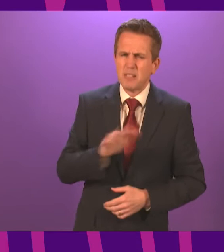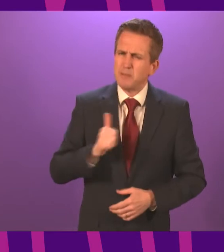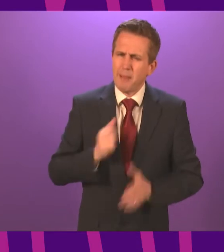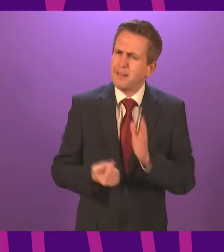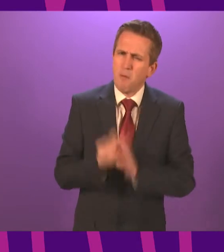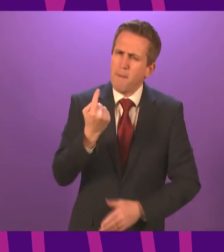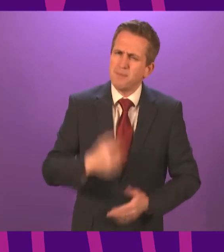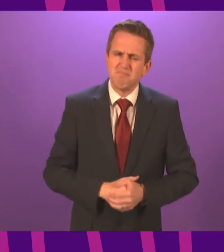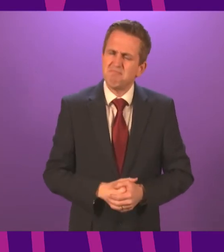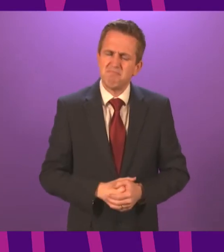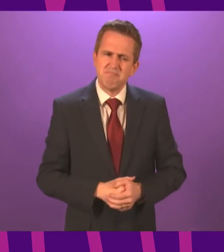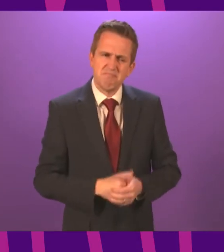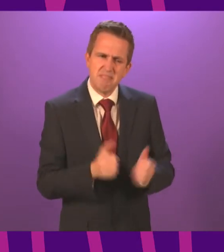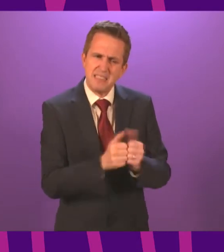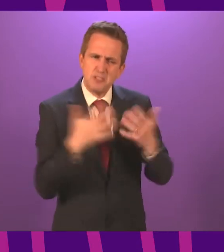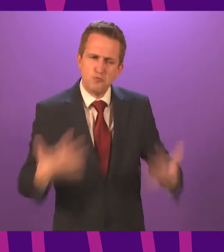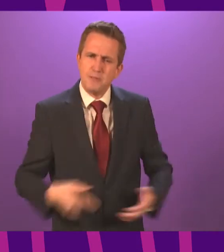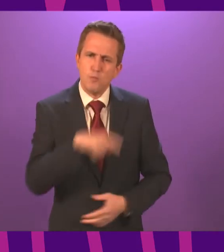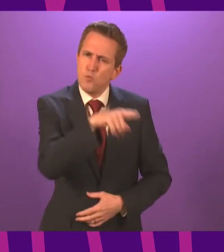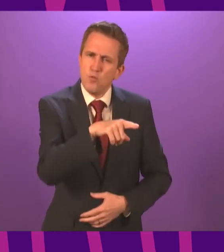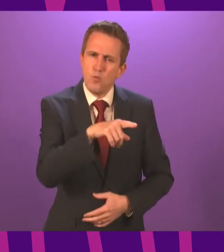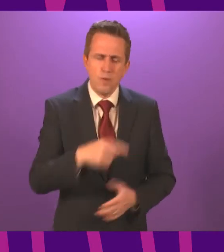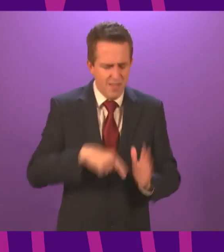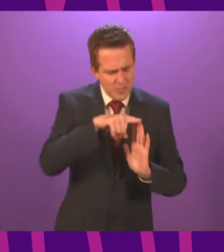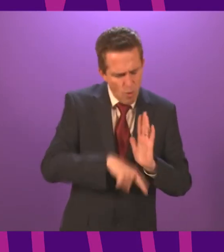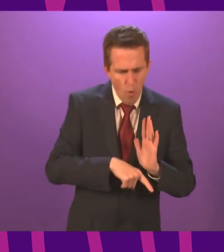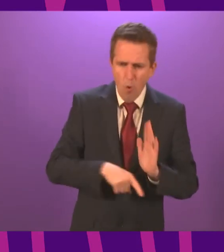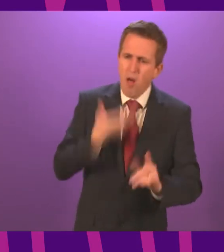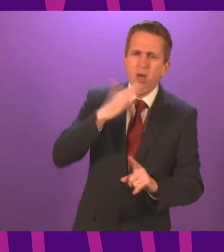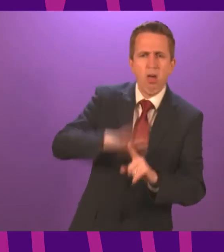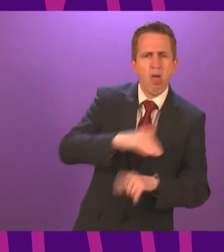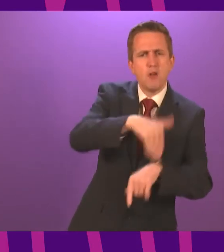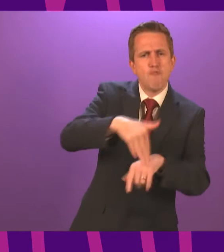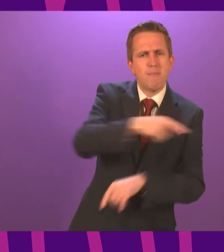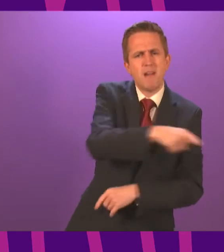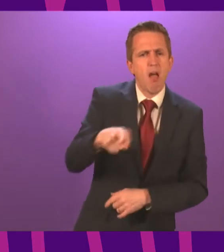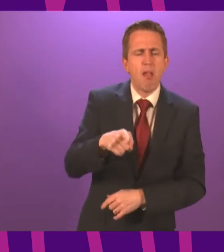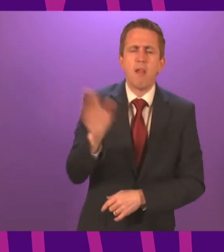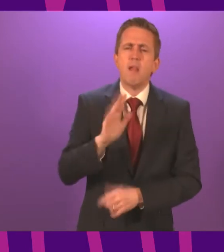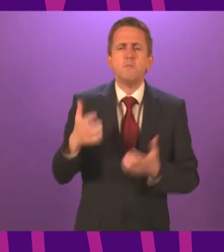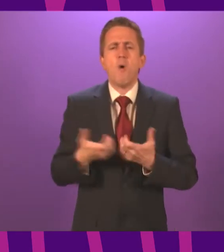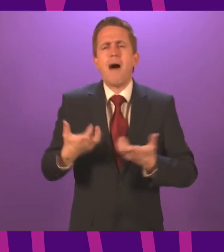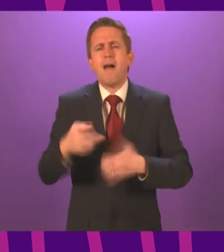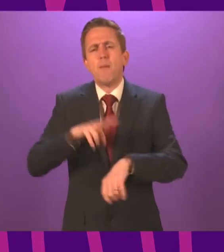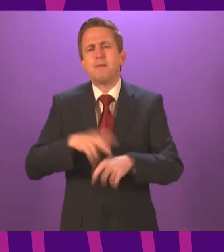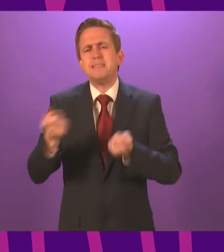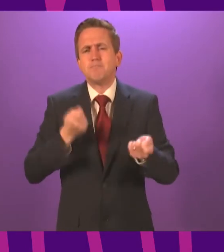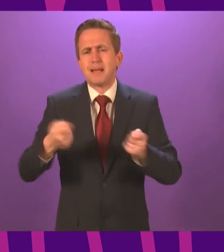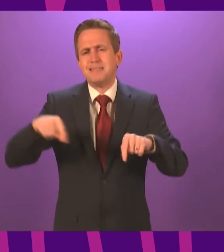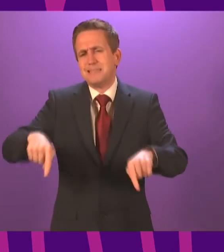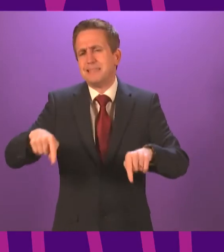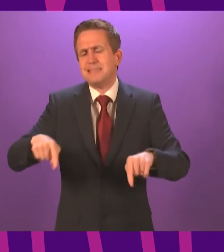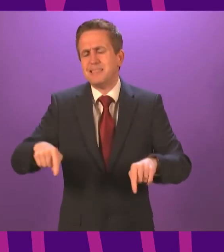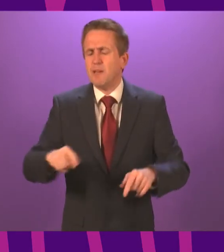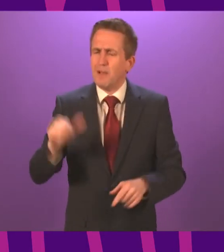happen, and I don't agree that making this law itself criminalises people. It's how the law is applied that's important, and I think we all want that done